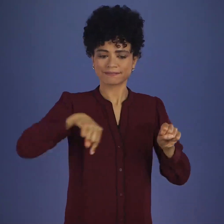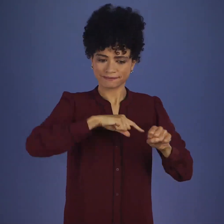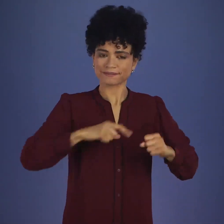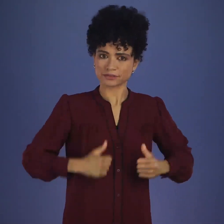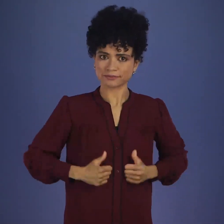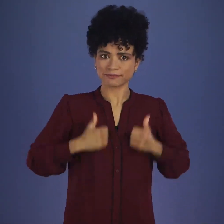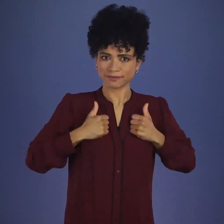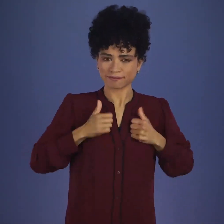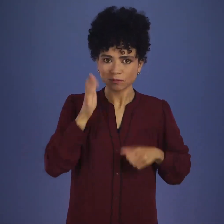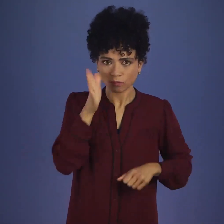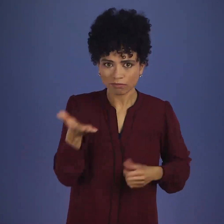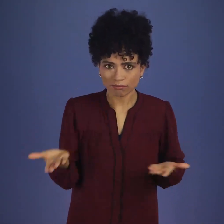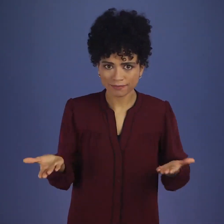survival.